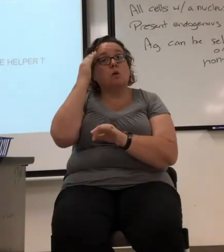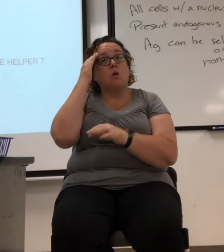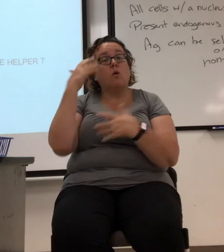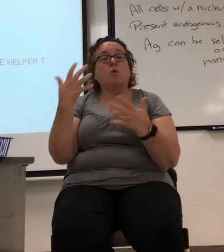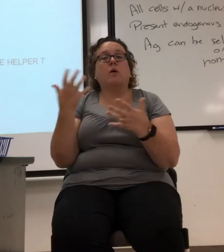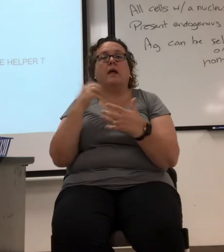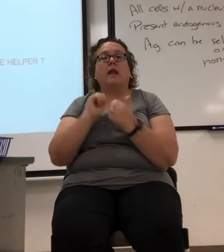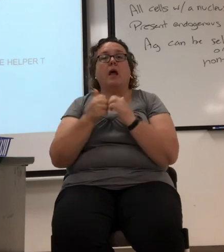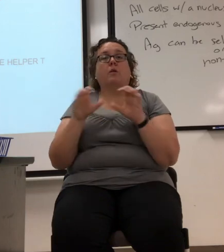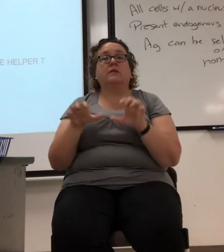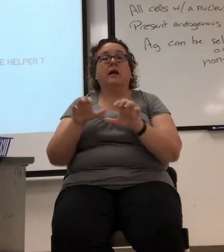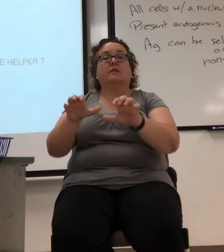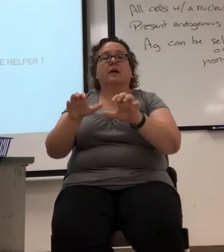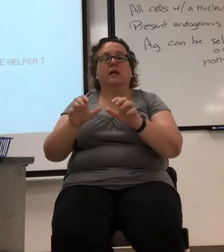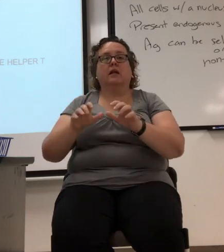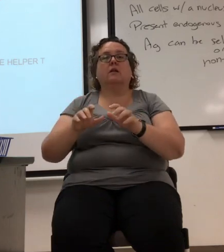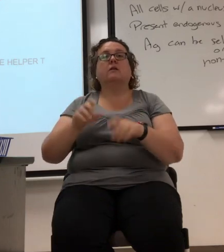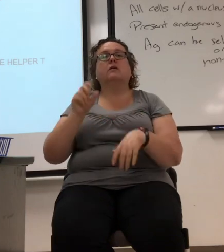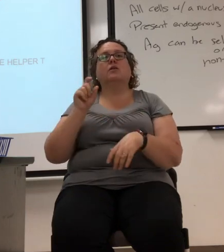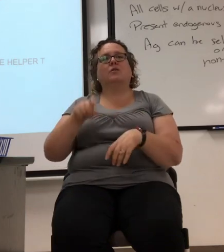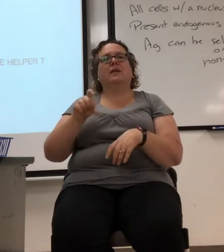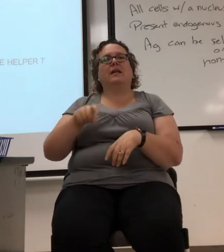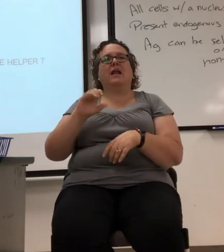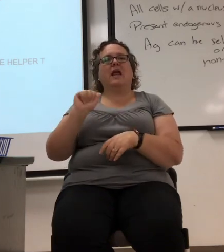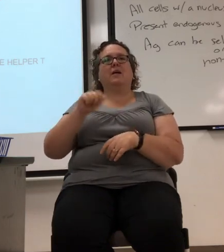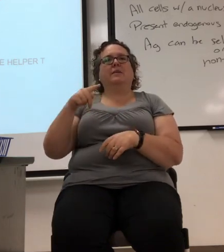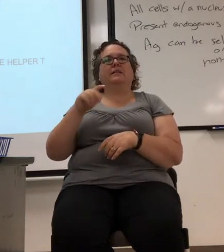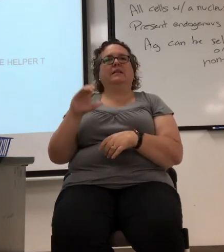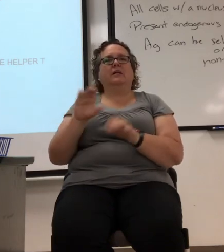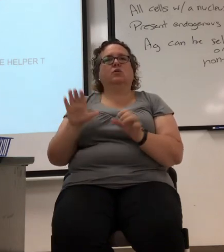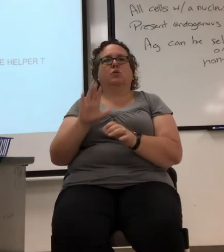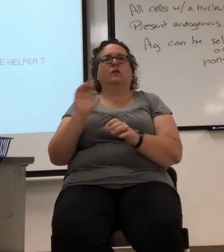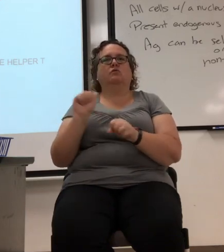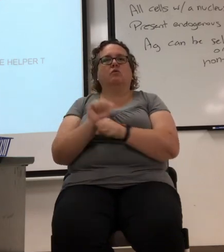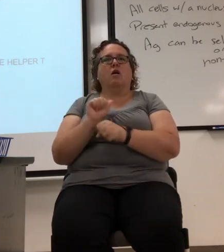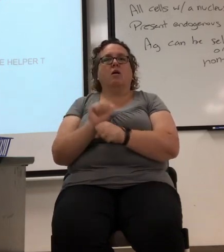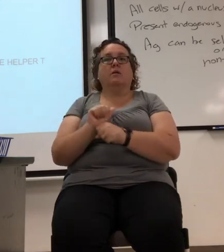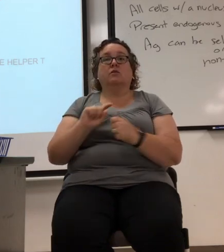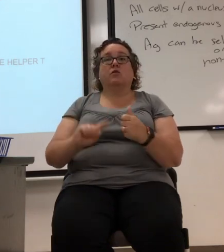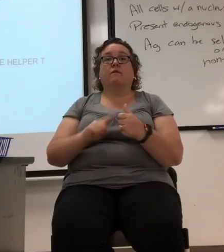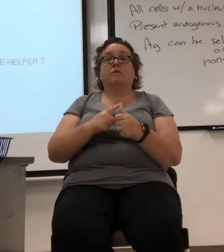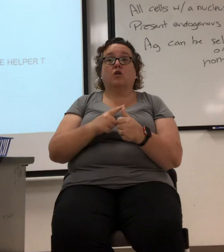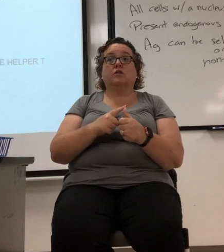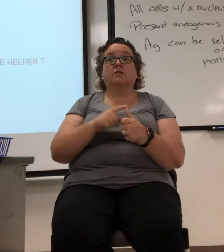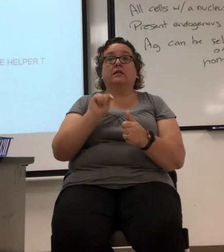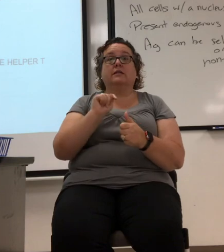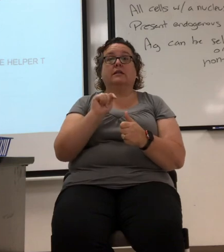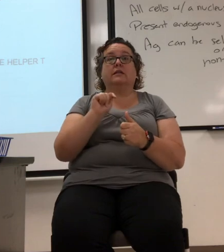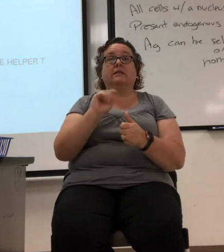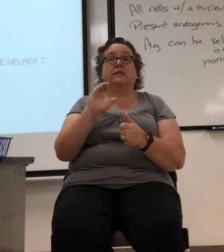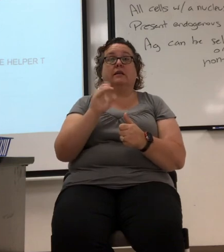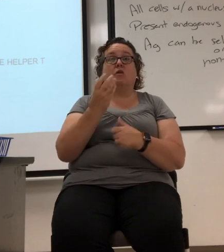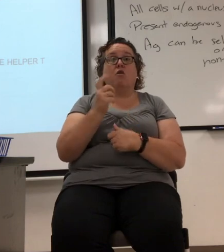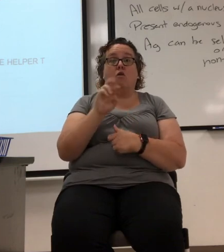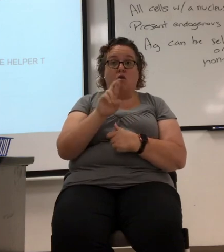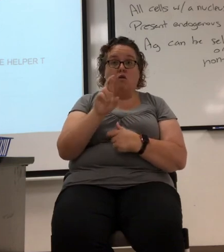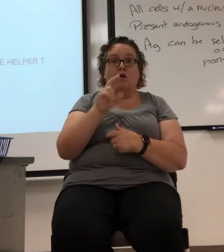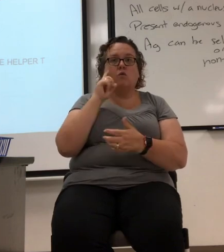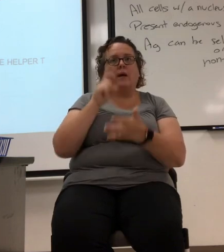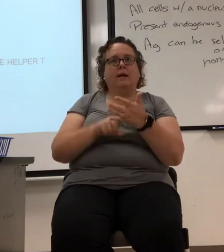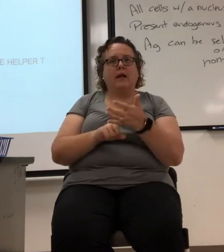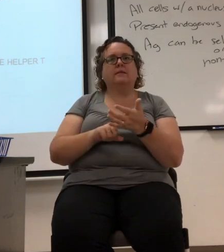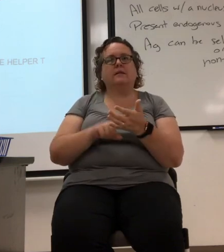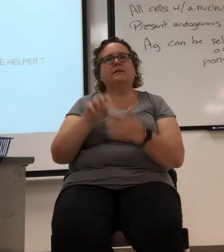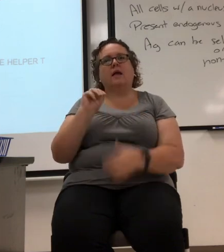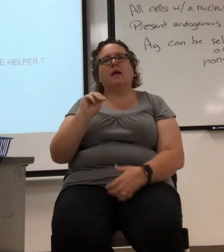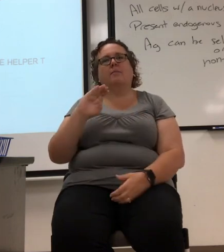and how you activate it is, you need this APC to do its job. So first, the TCR recognizes